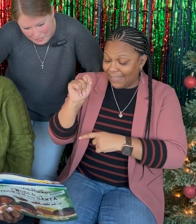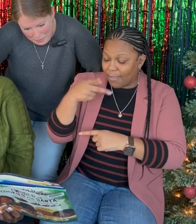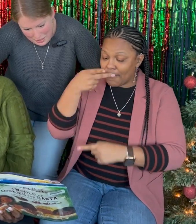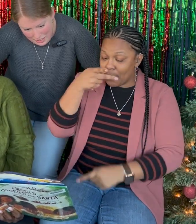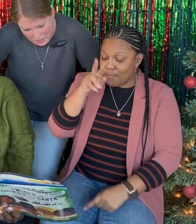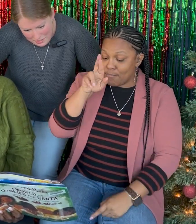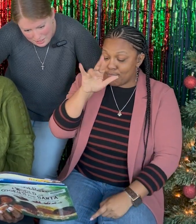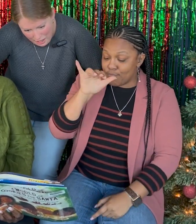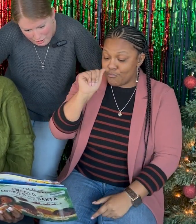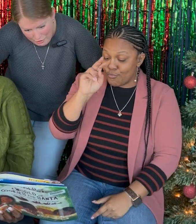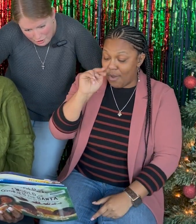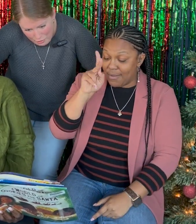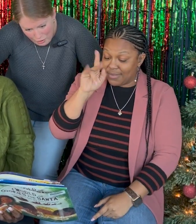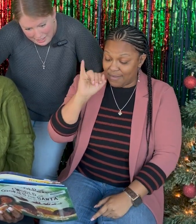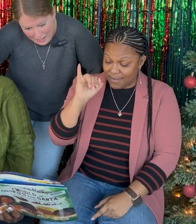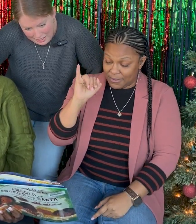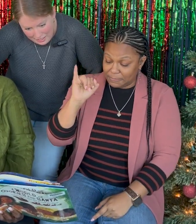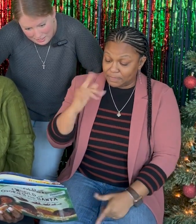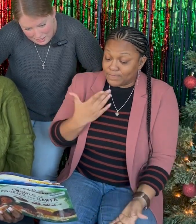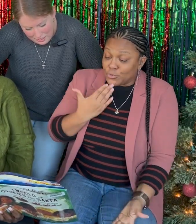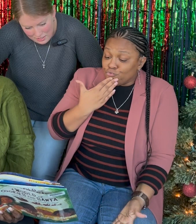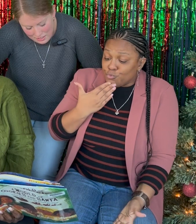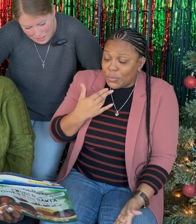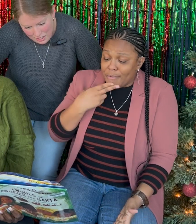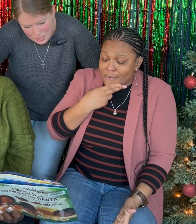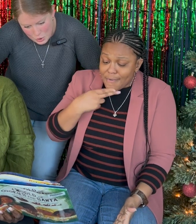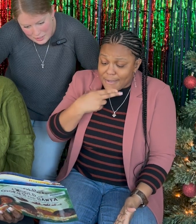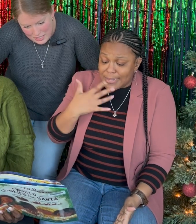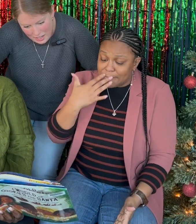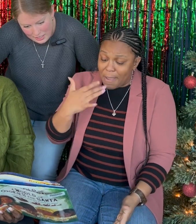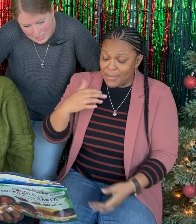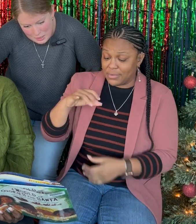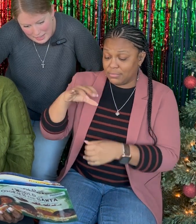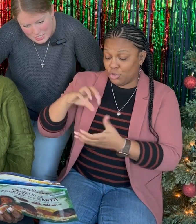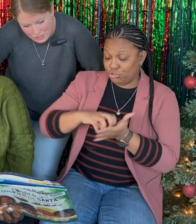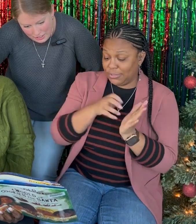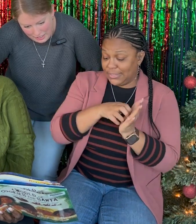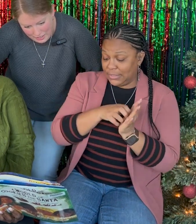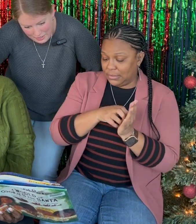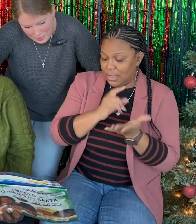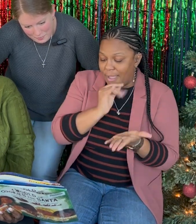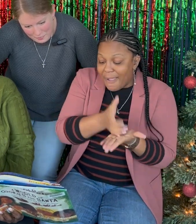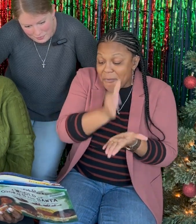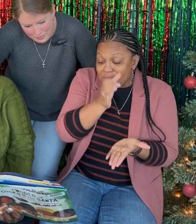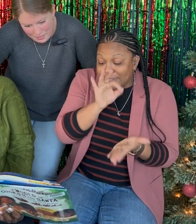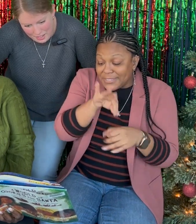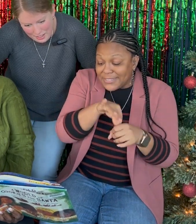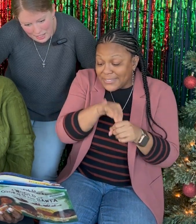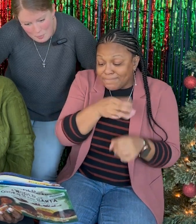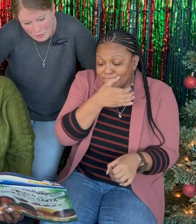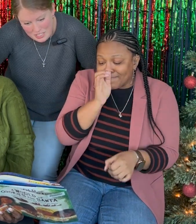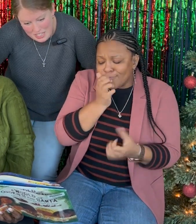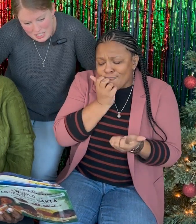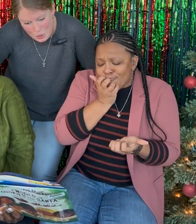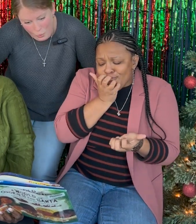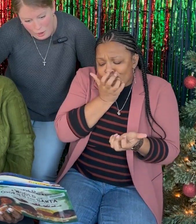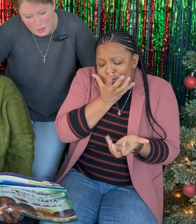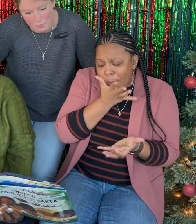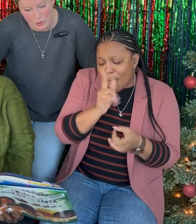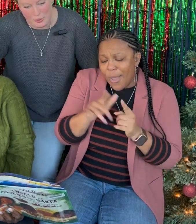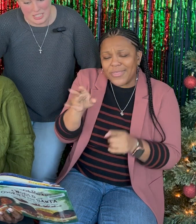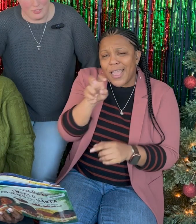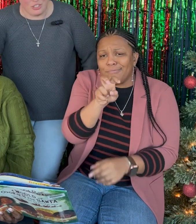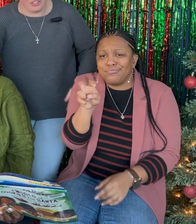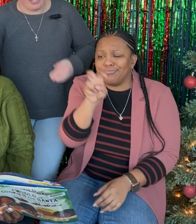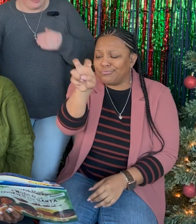Children give them the gift of pranaki, a sweet honey spice cookie, and a cup of tea to warm